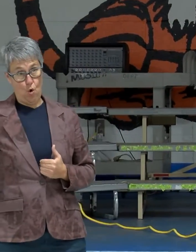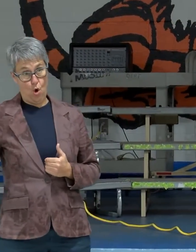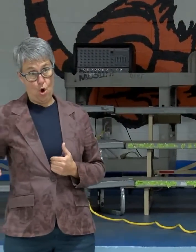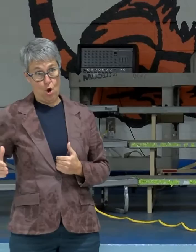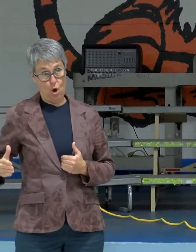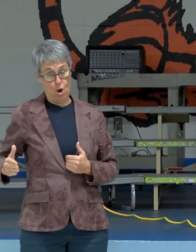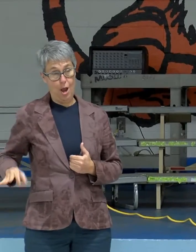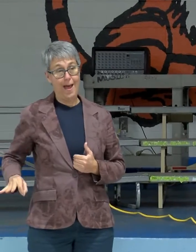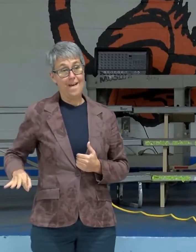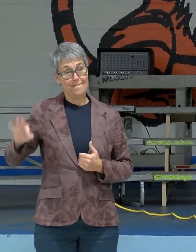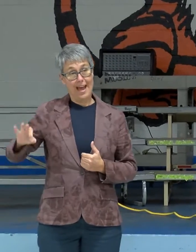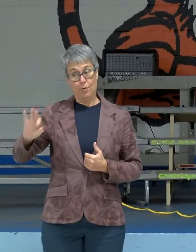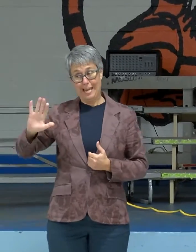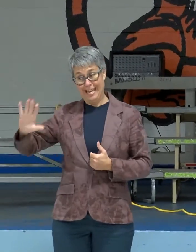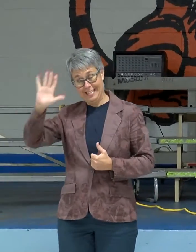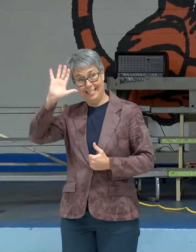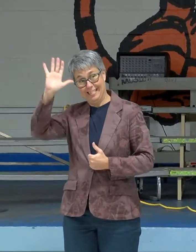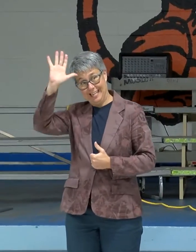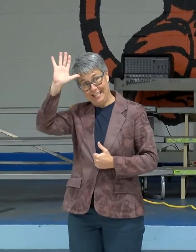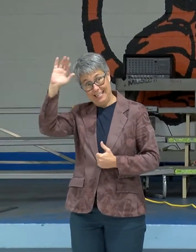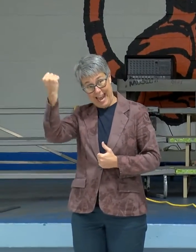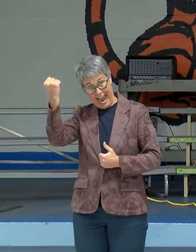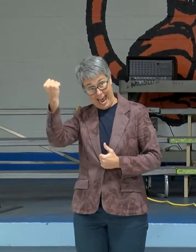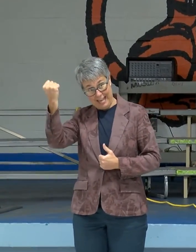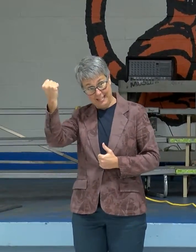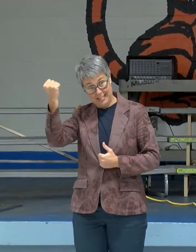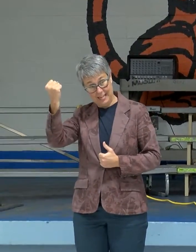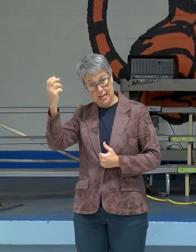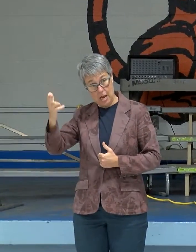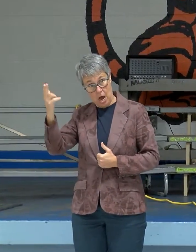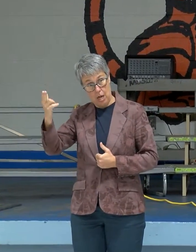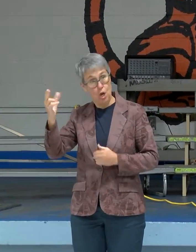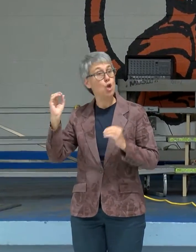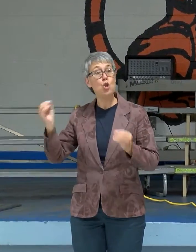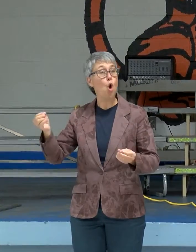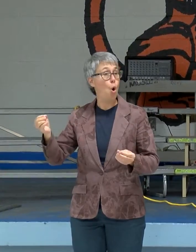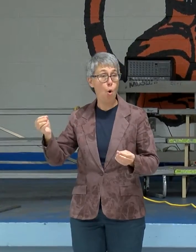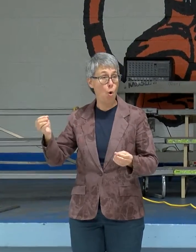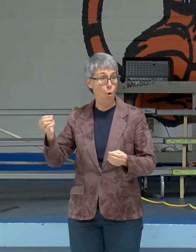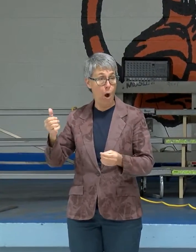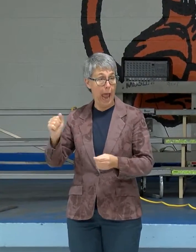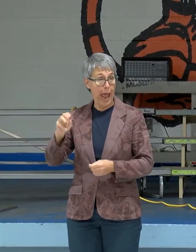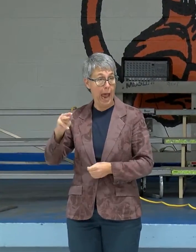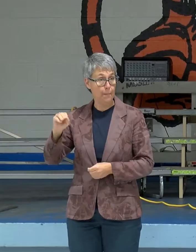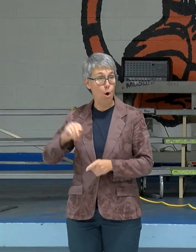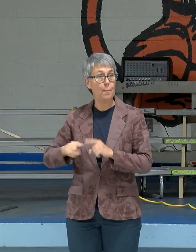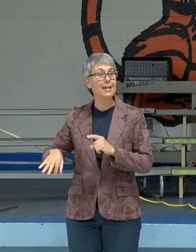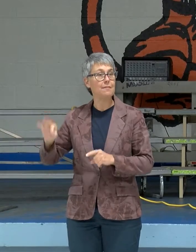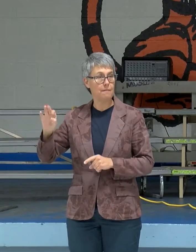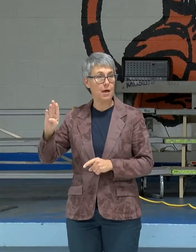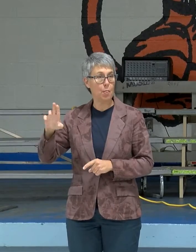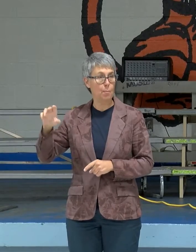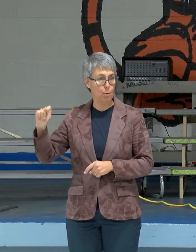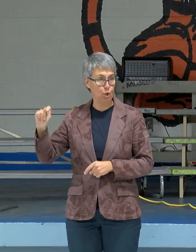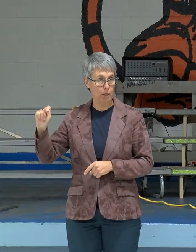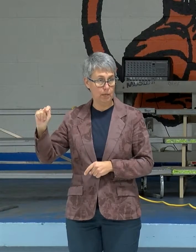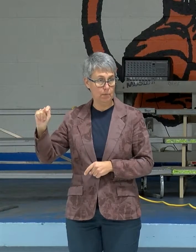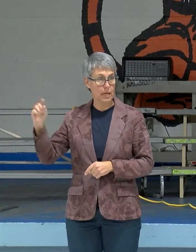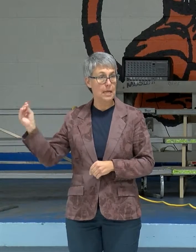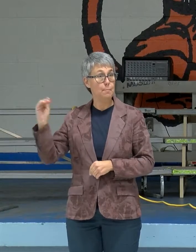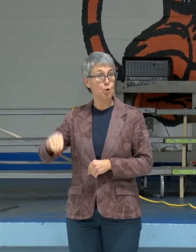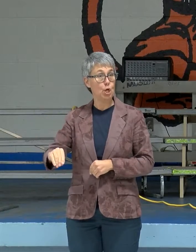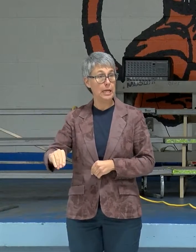a bullet and put it under the light bulb of his lamp, and he waited. The bullet ended up